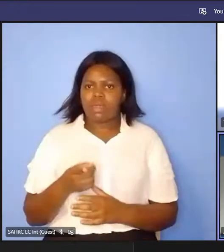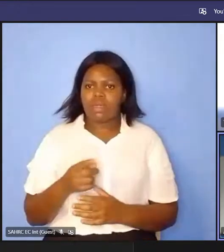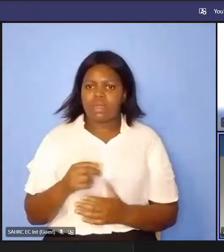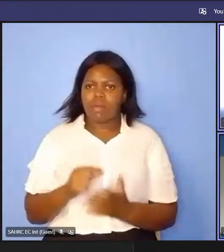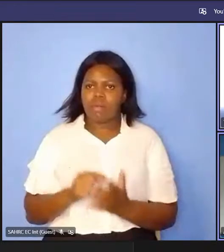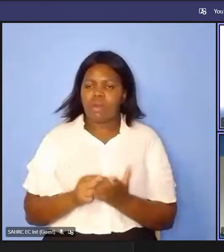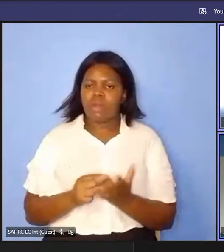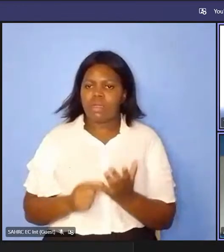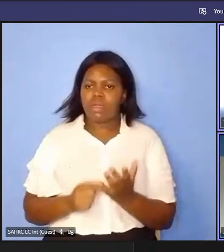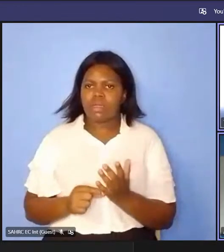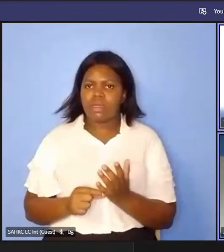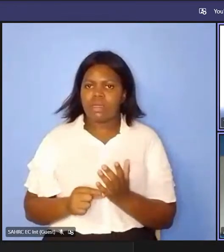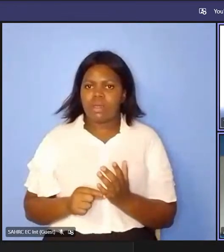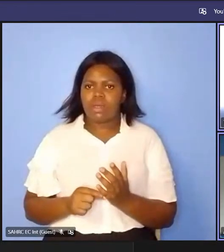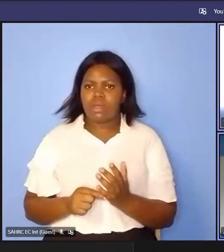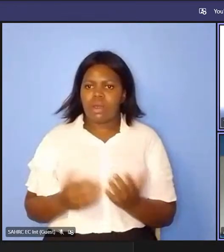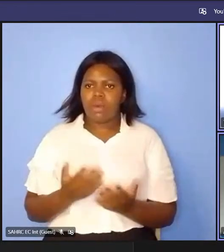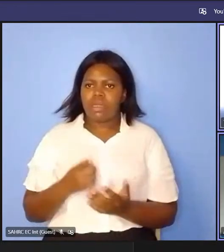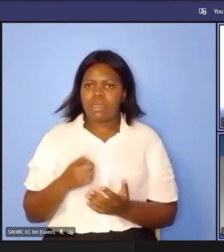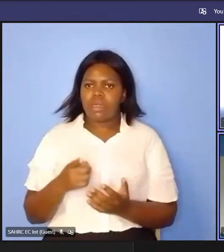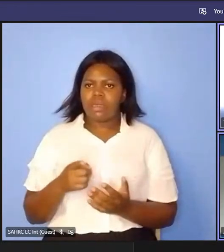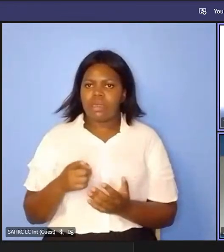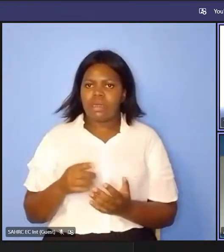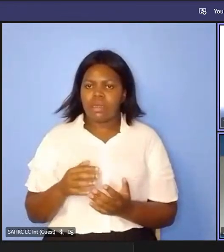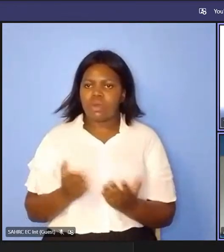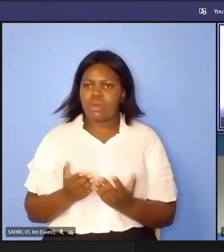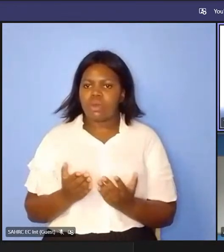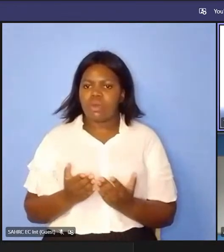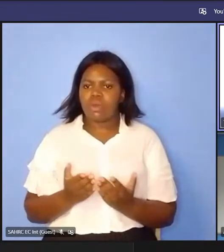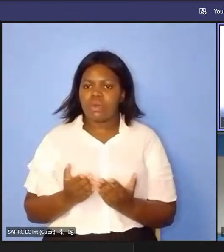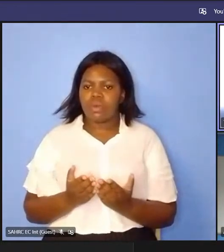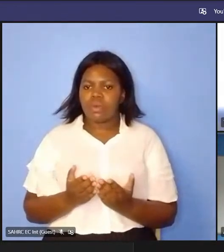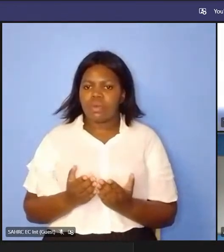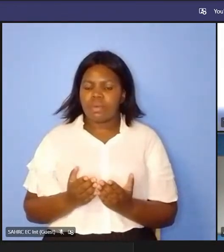when we had the Work School Strand matter.